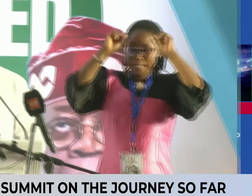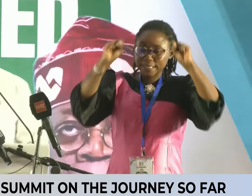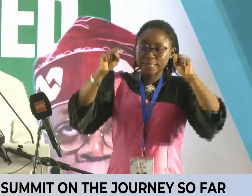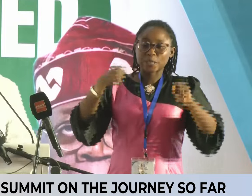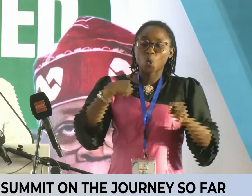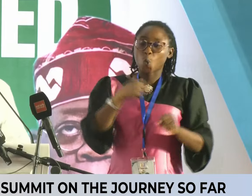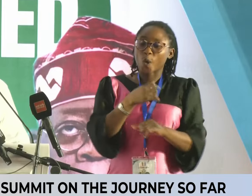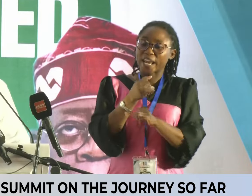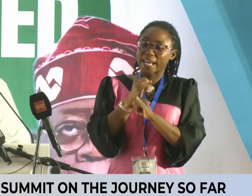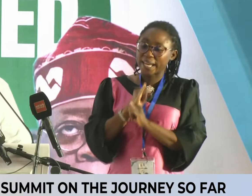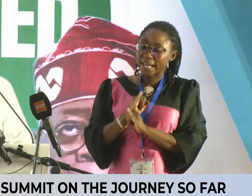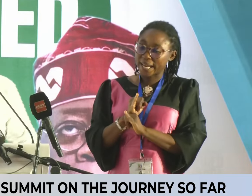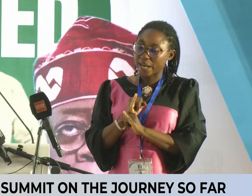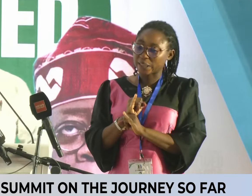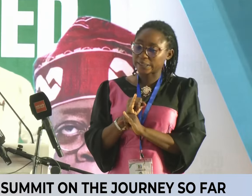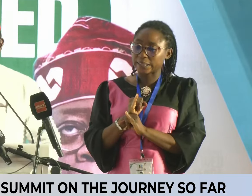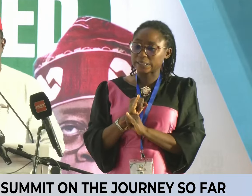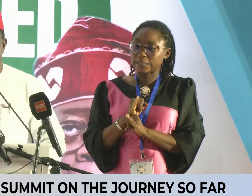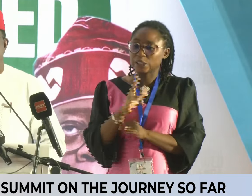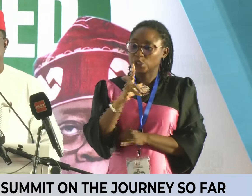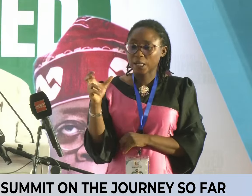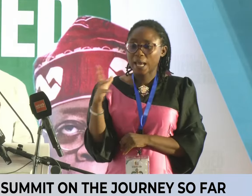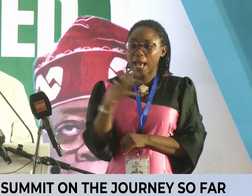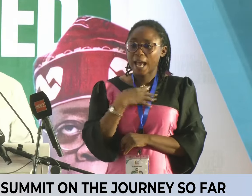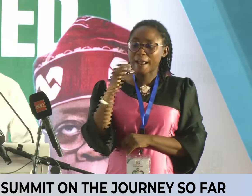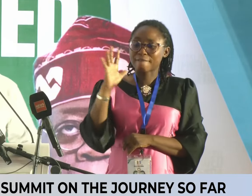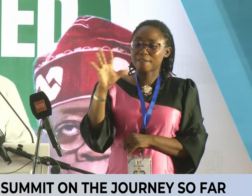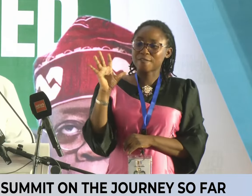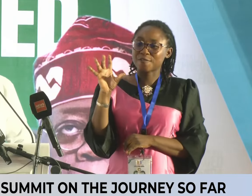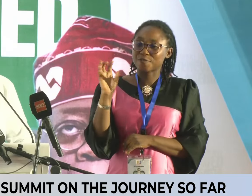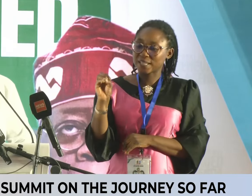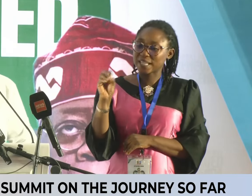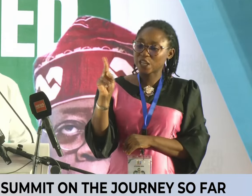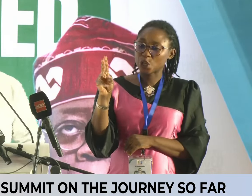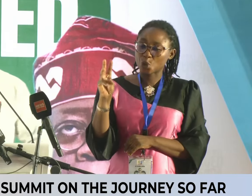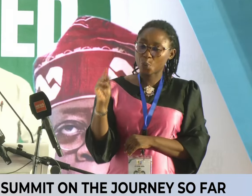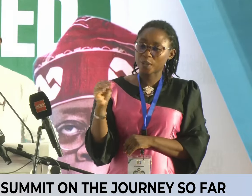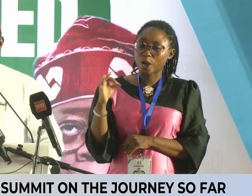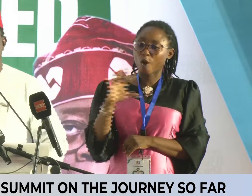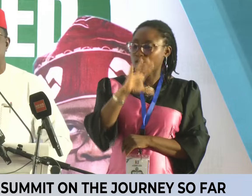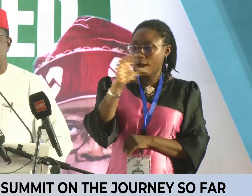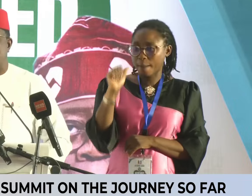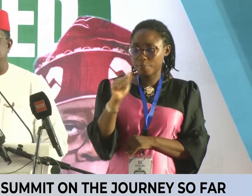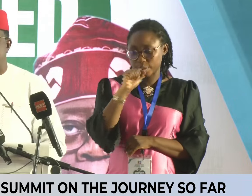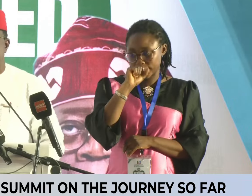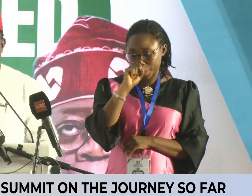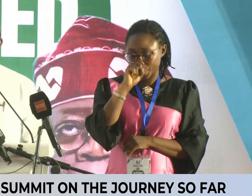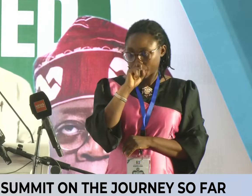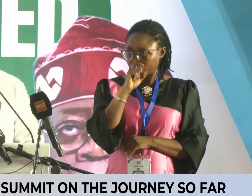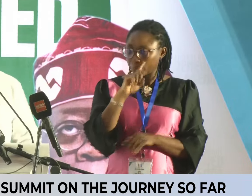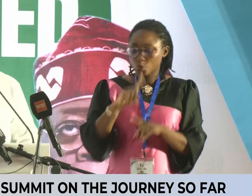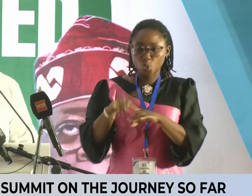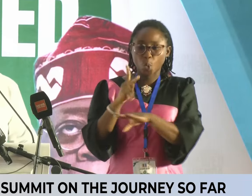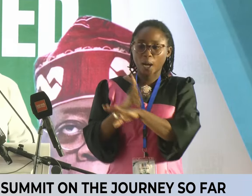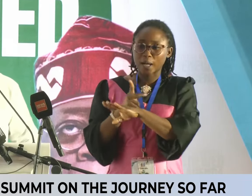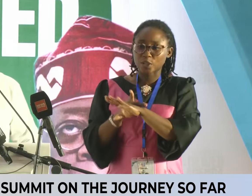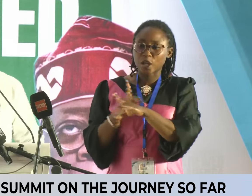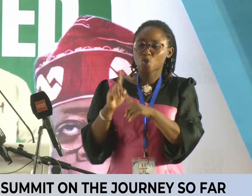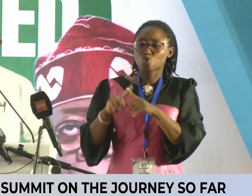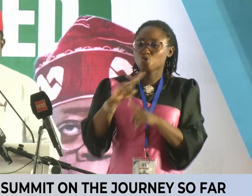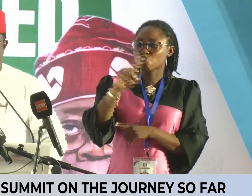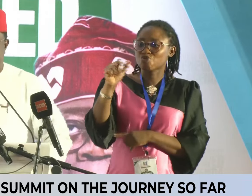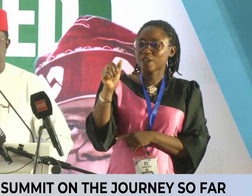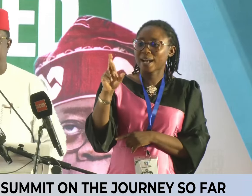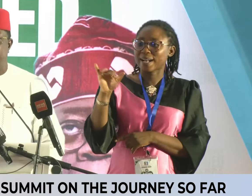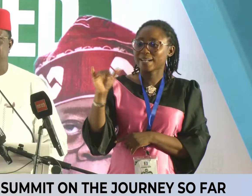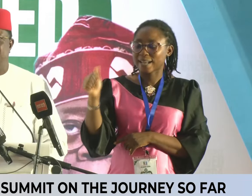we inherited the 300 kilometer of Abuja to Kaduna to Zaria